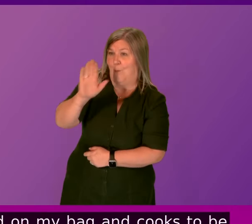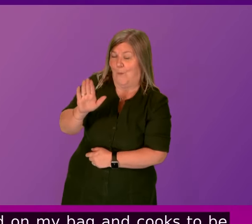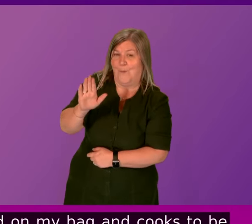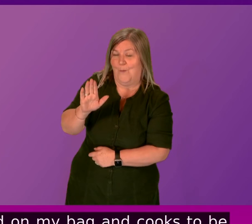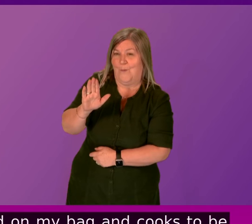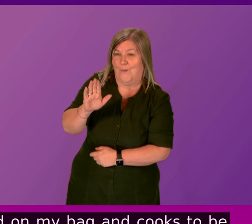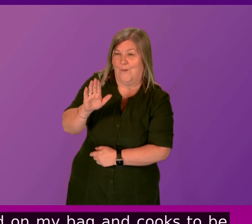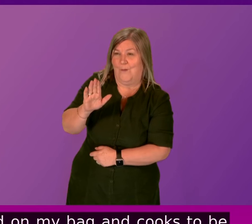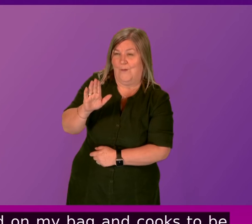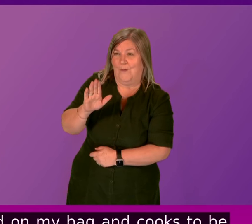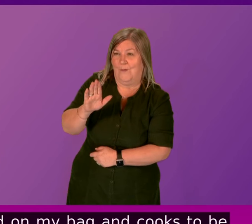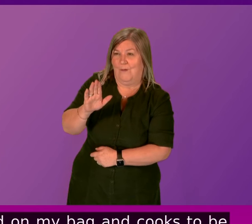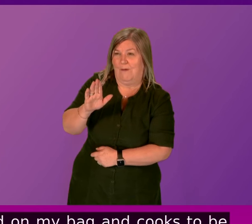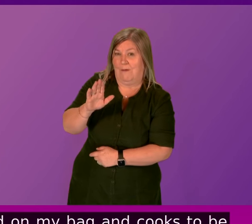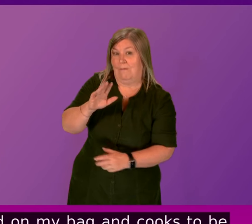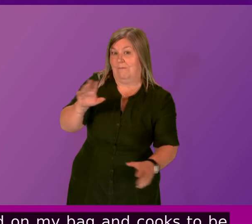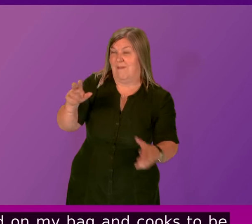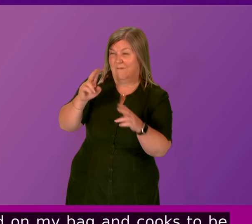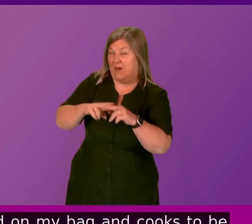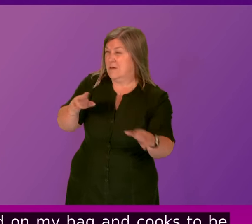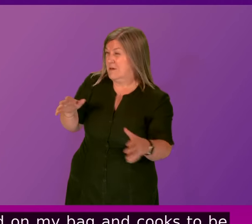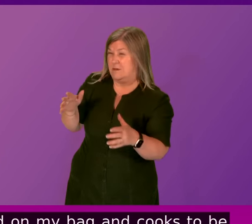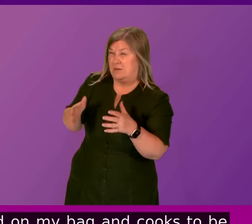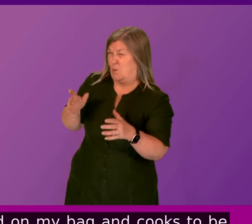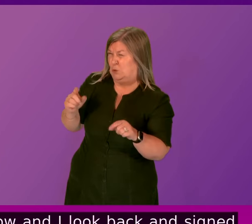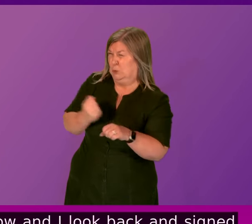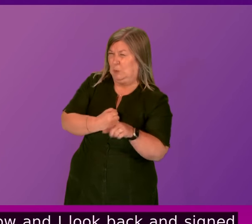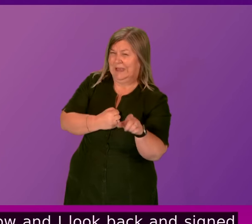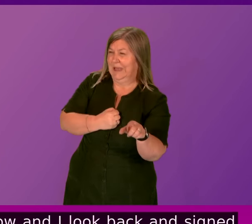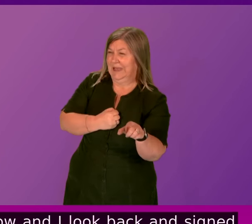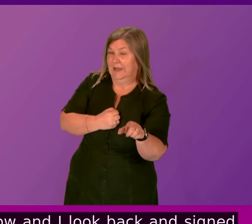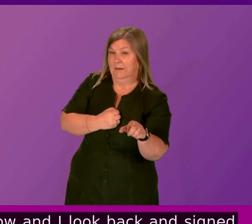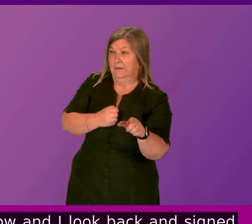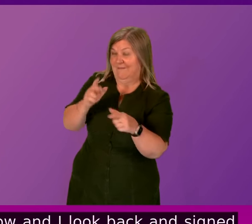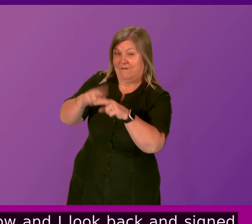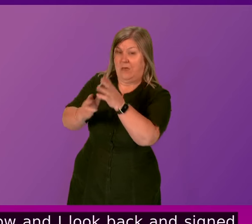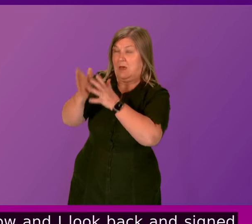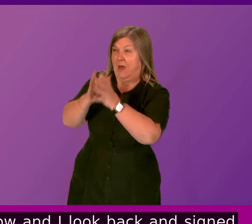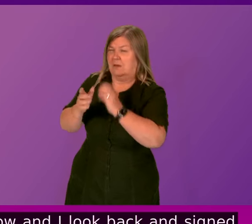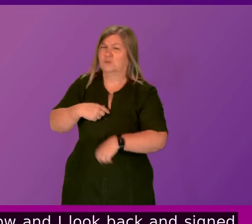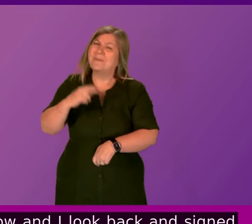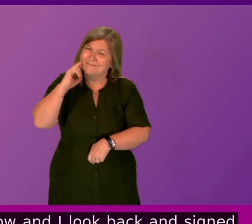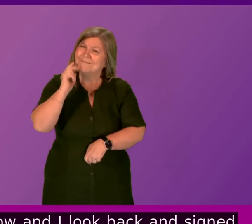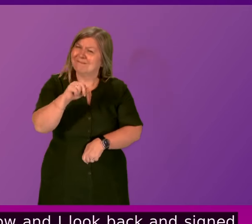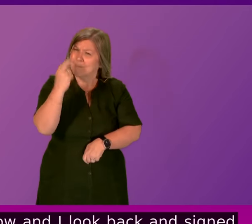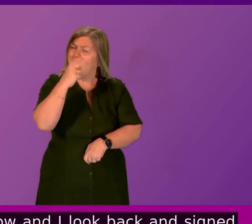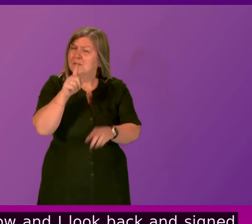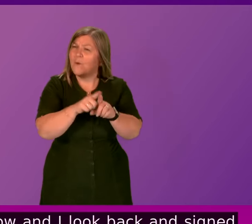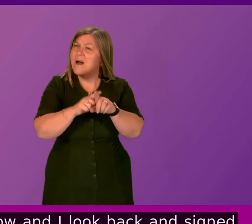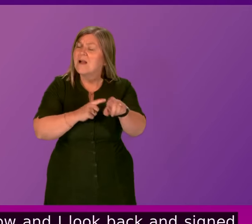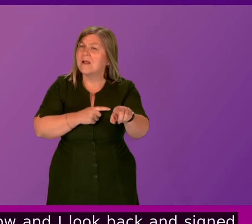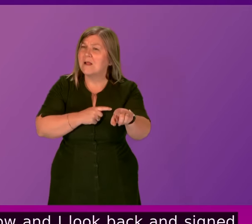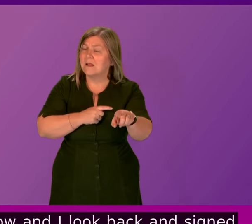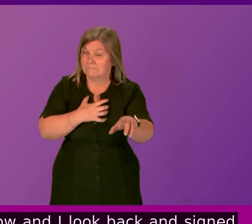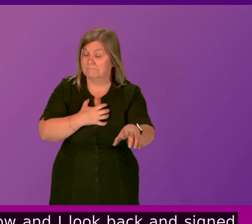I looked back and signed at him, "What is she doing?" And he signed to me, "She's deaf and blind,